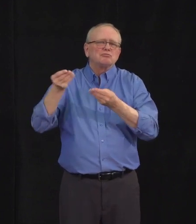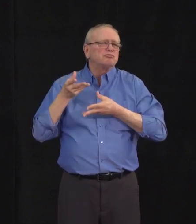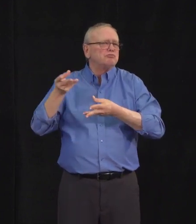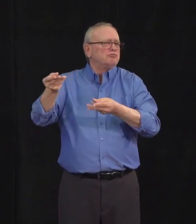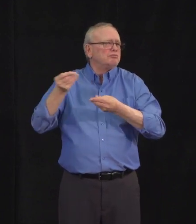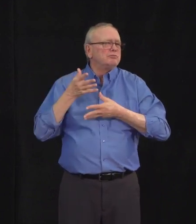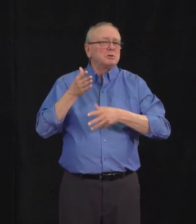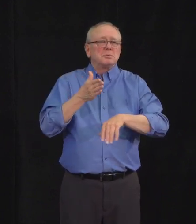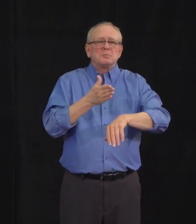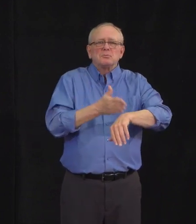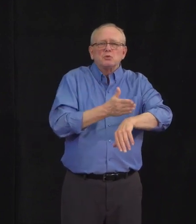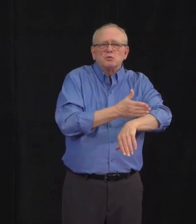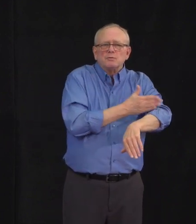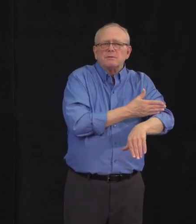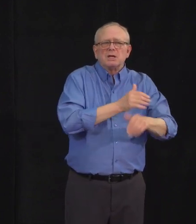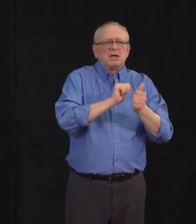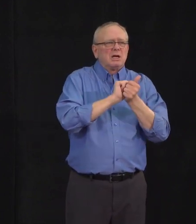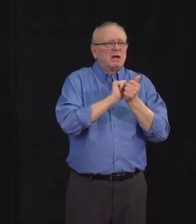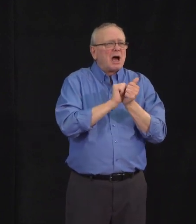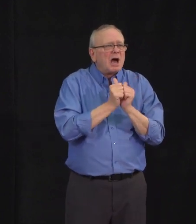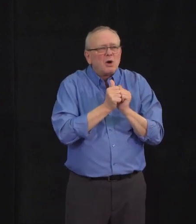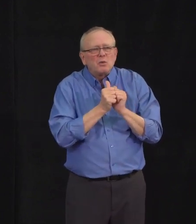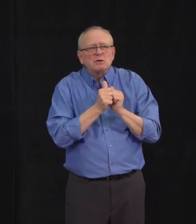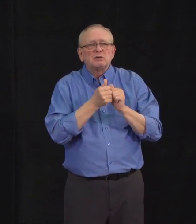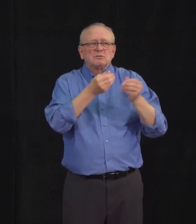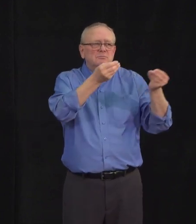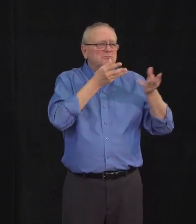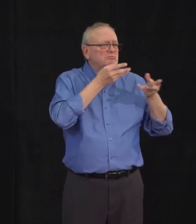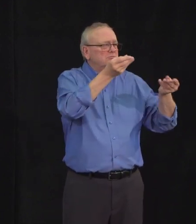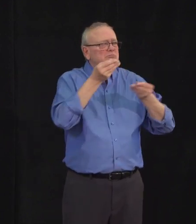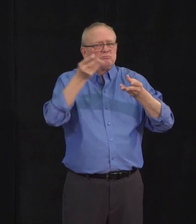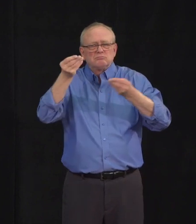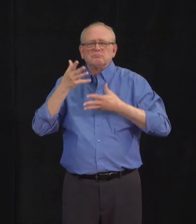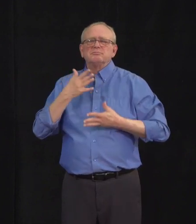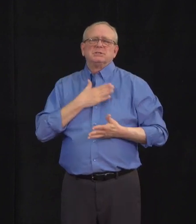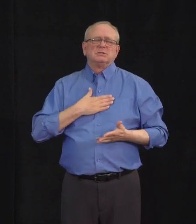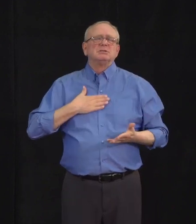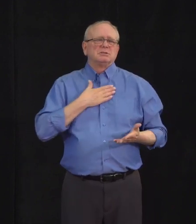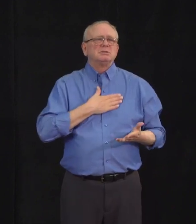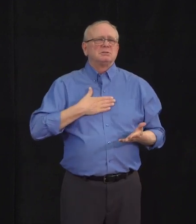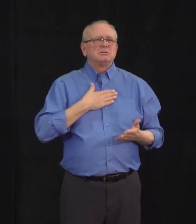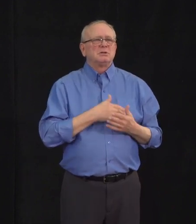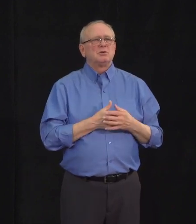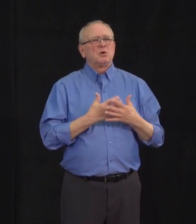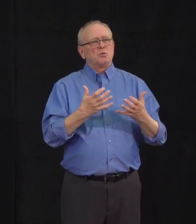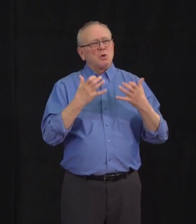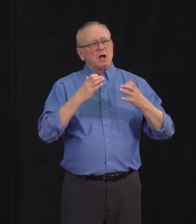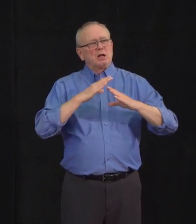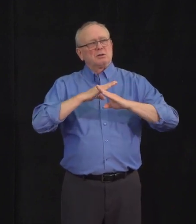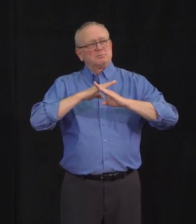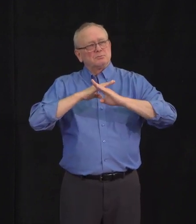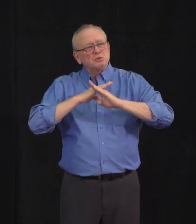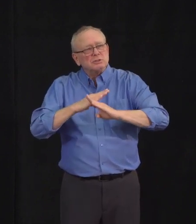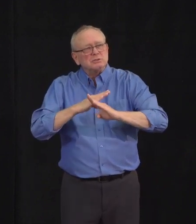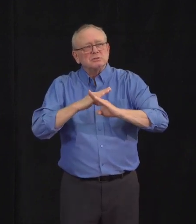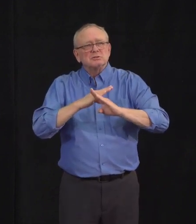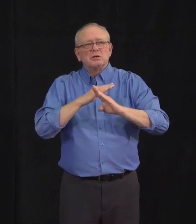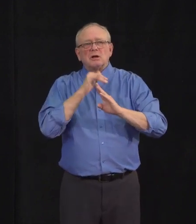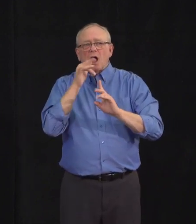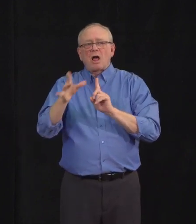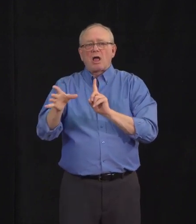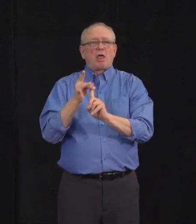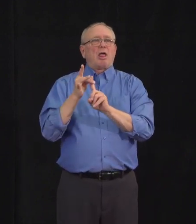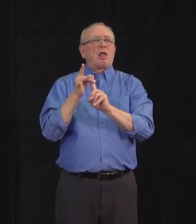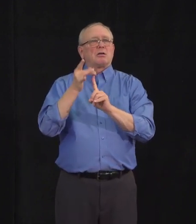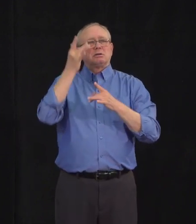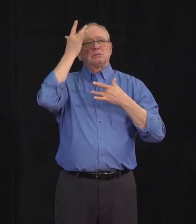both protect residents in these settings from the introduction of the virus, as well as make sure that families can spend time together